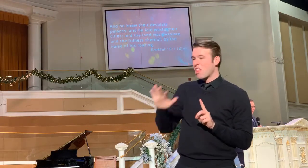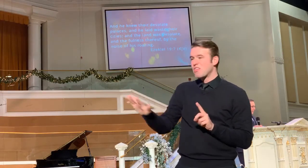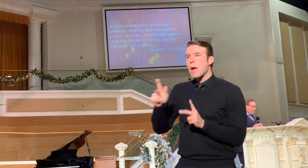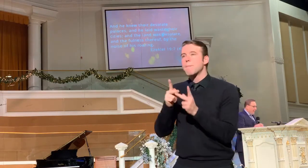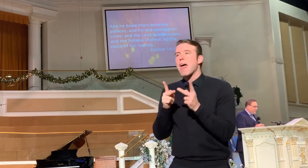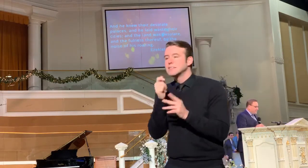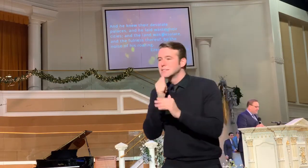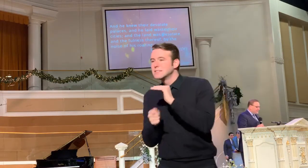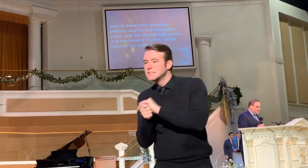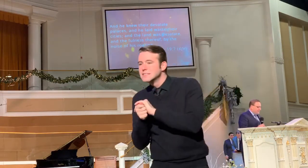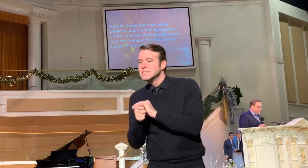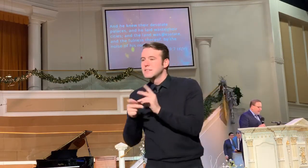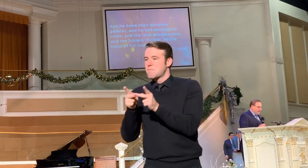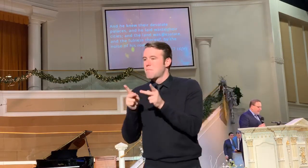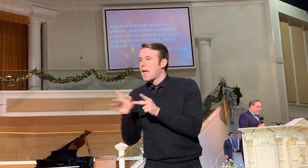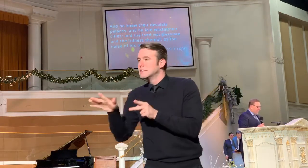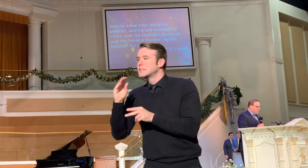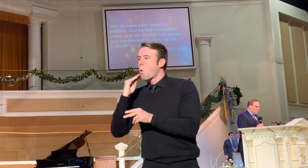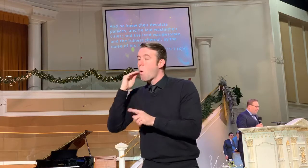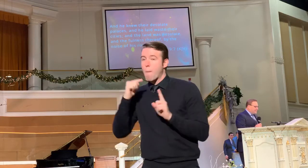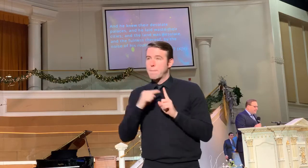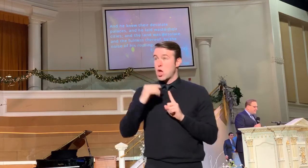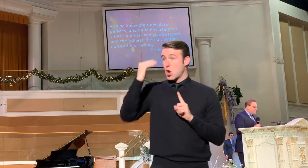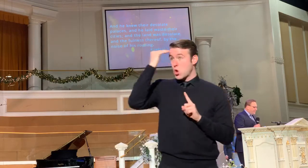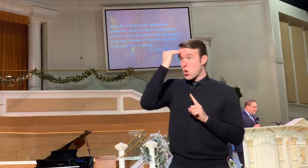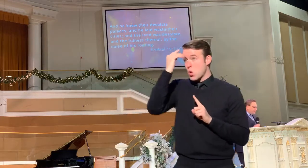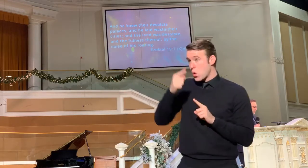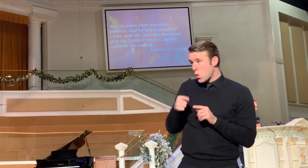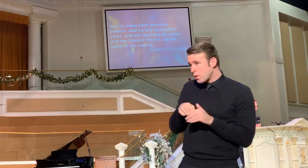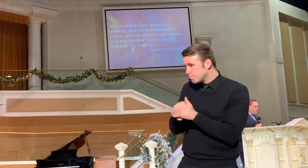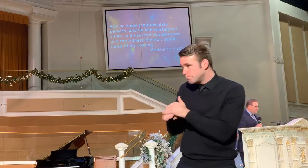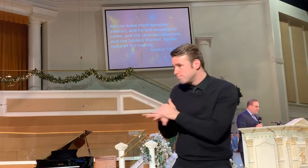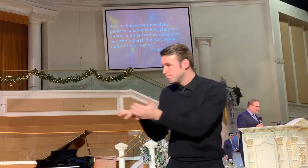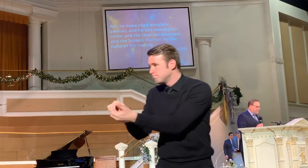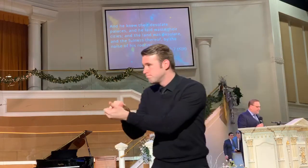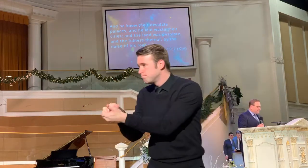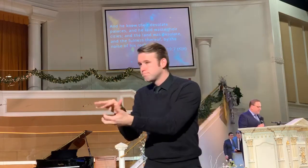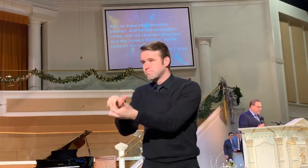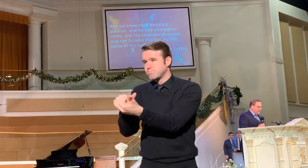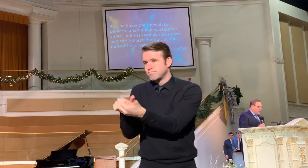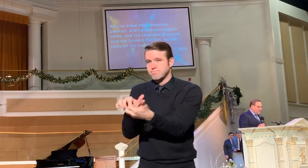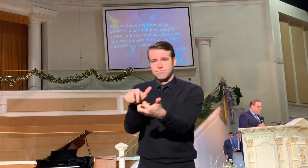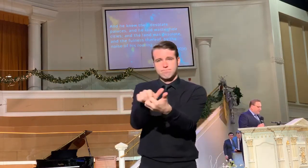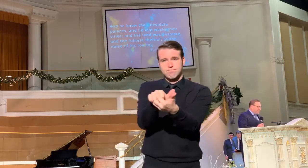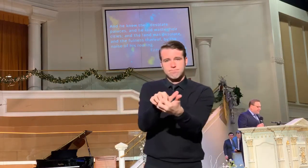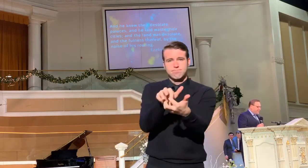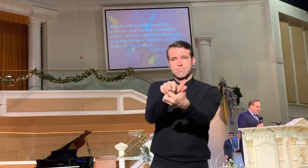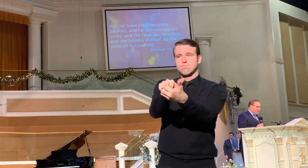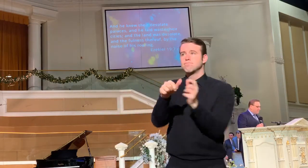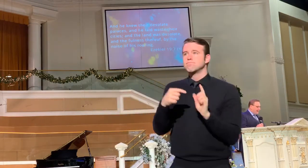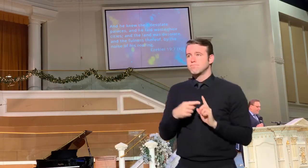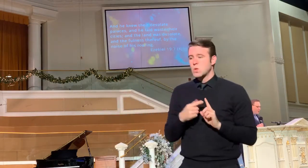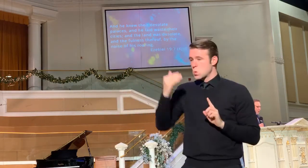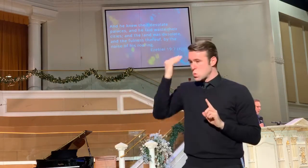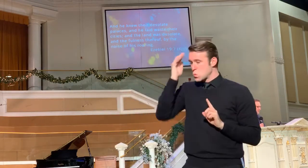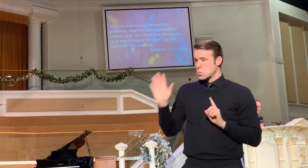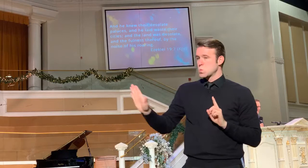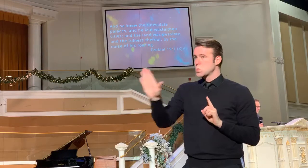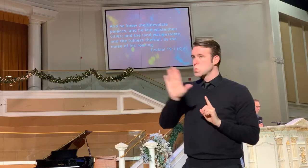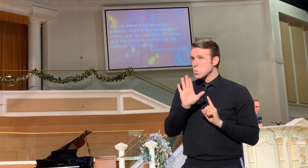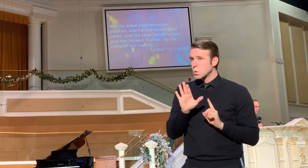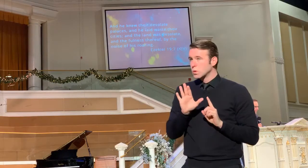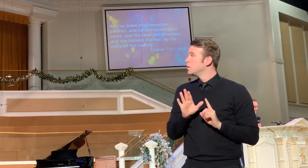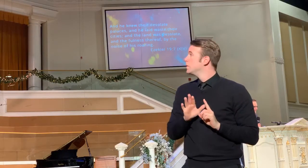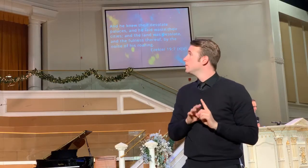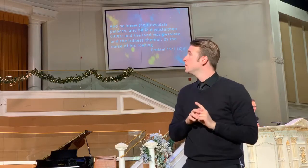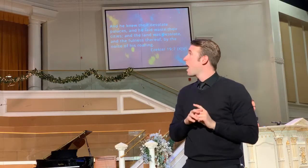places or palaces. And he laid waste their cities, and the land was desolate, and the fullness thereof by the noise of